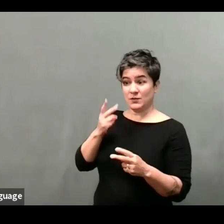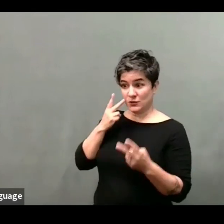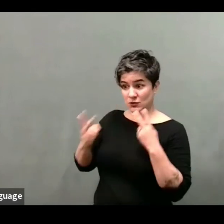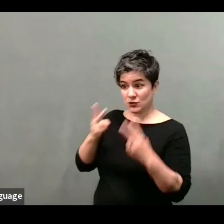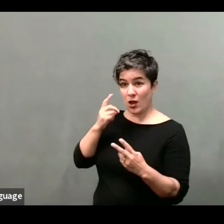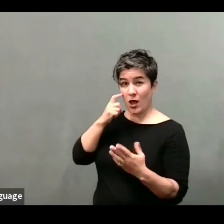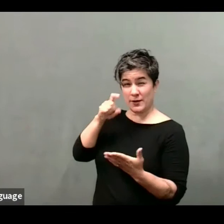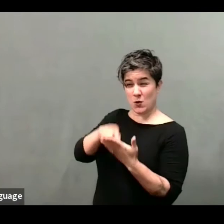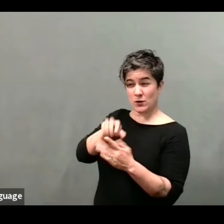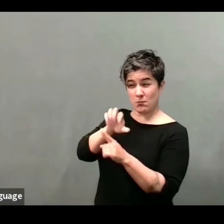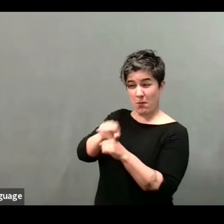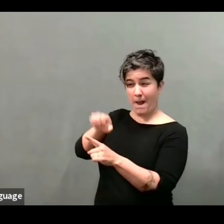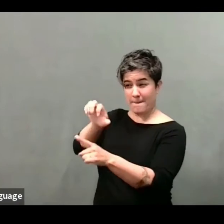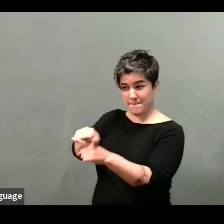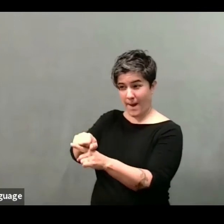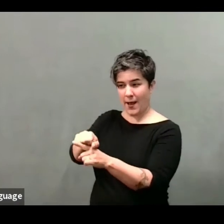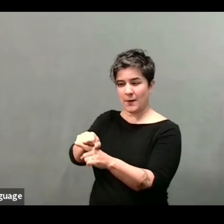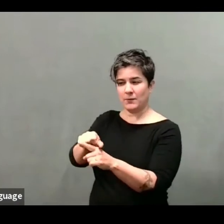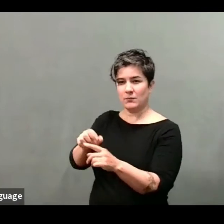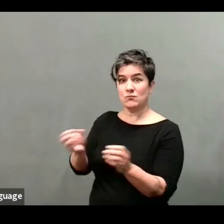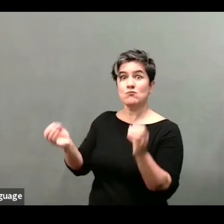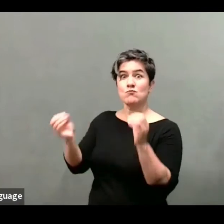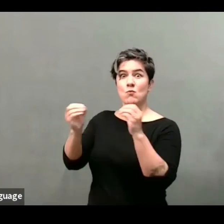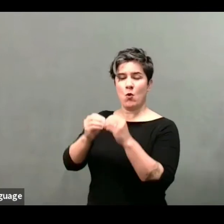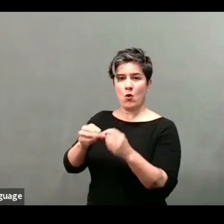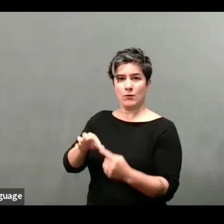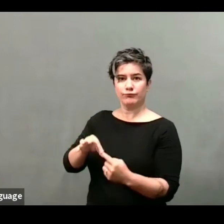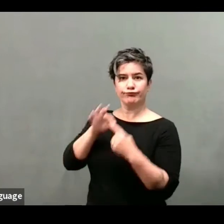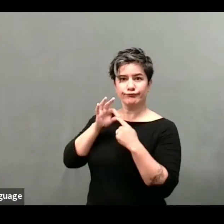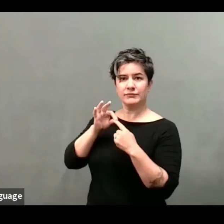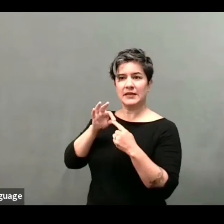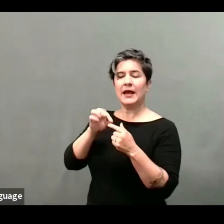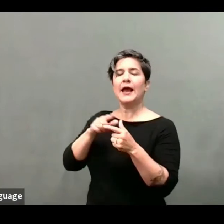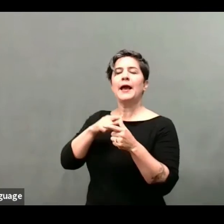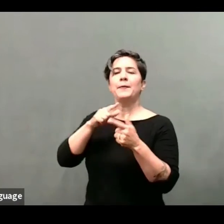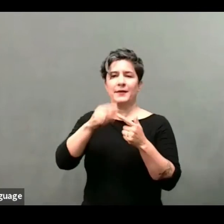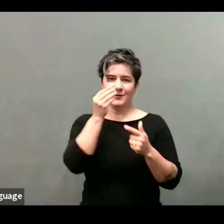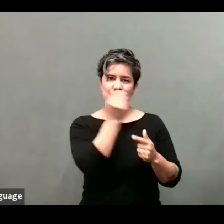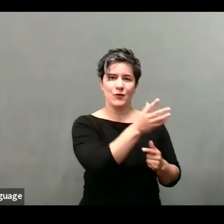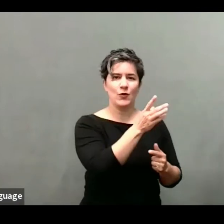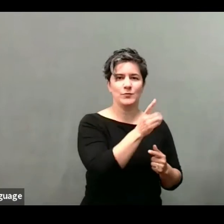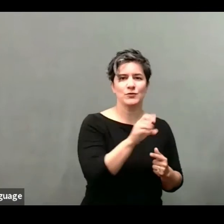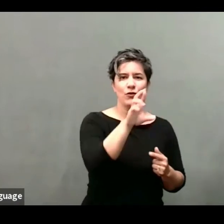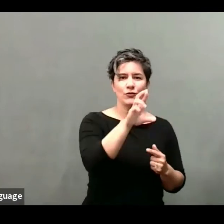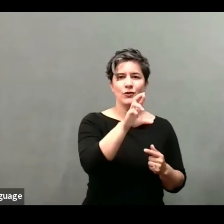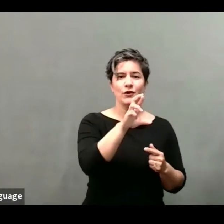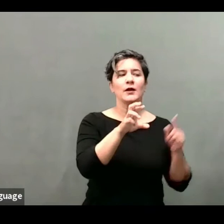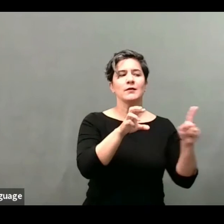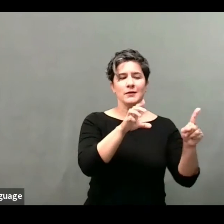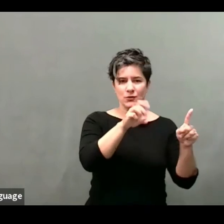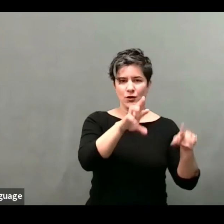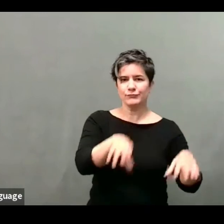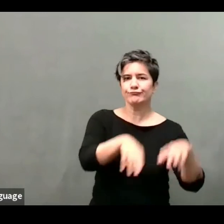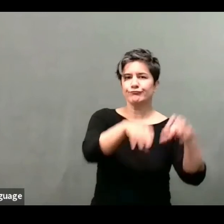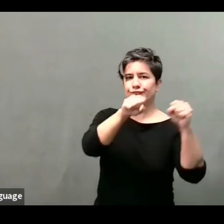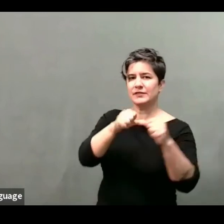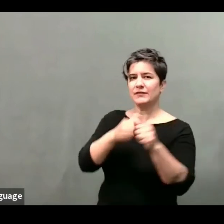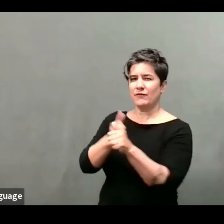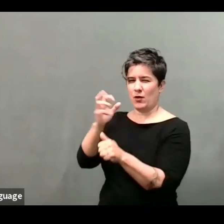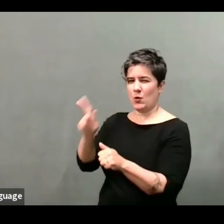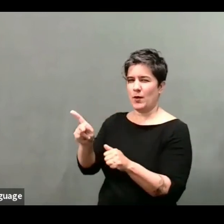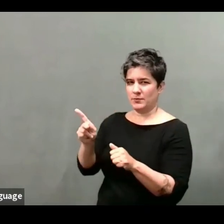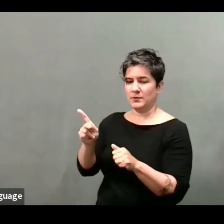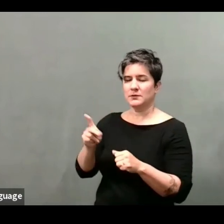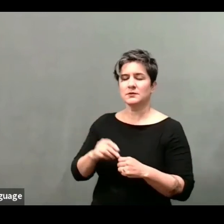of practice to handle. And so they can then communicate that with the doctor and have them follow up as needed. So one